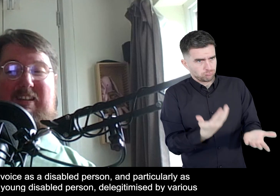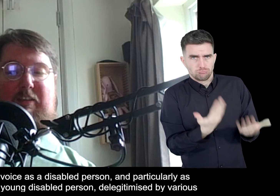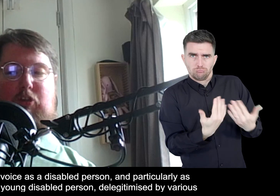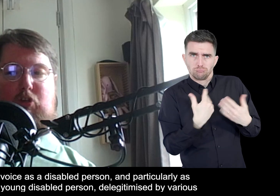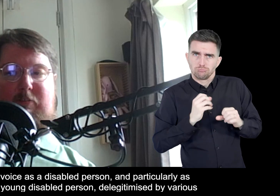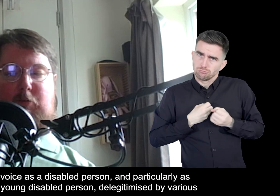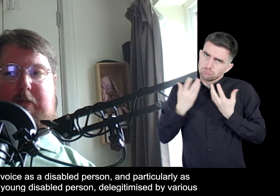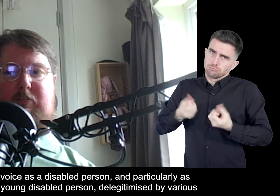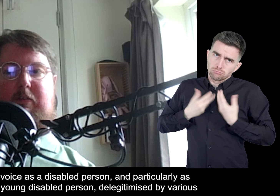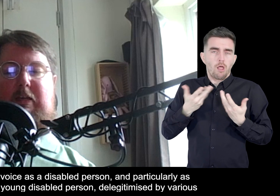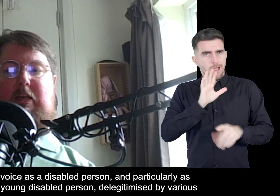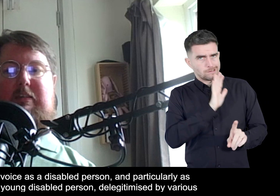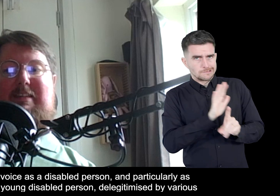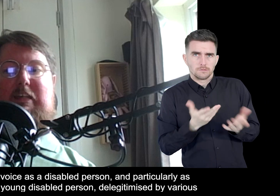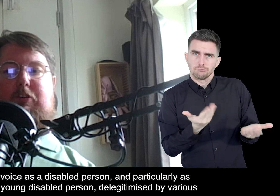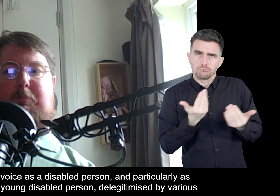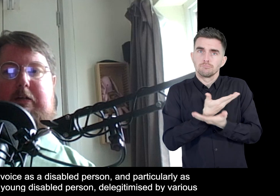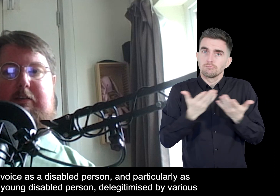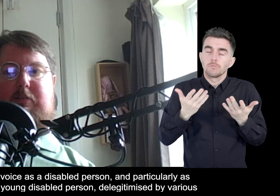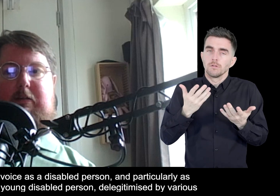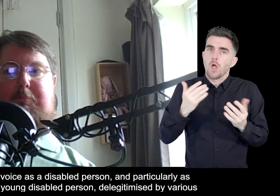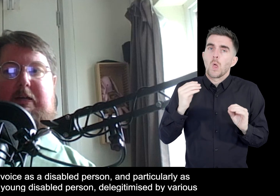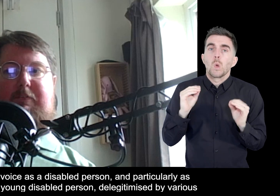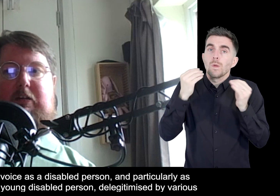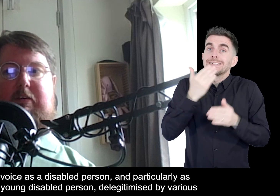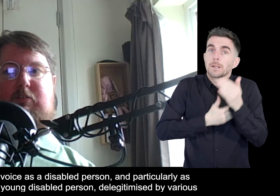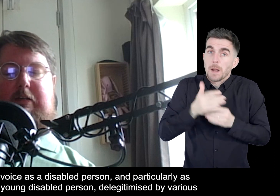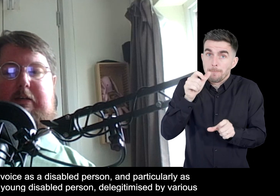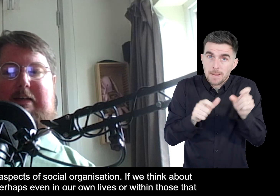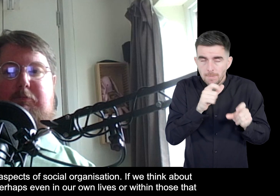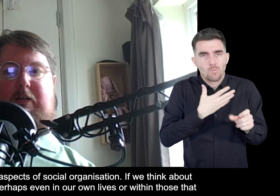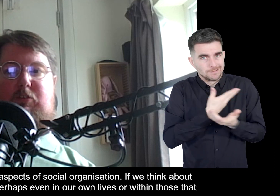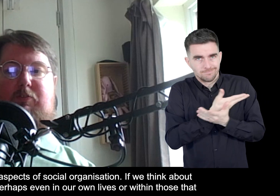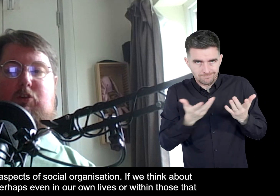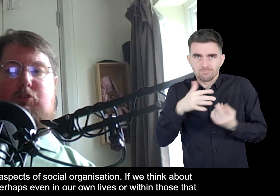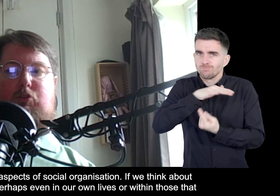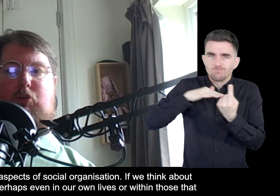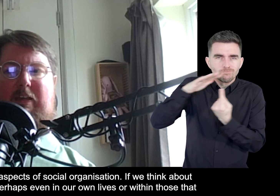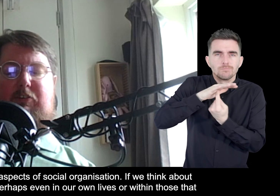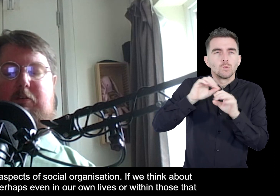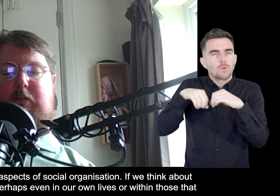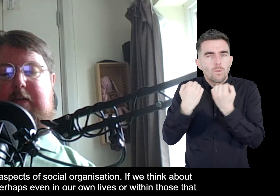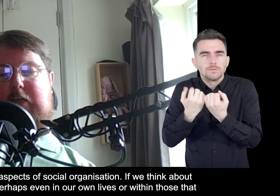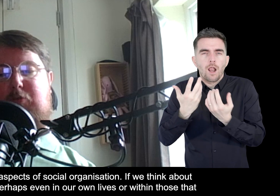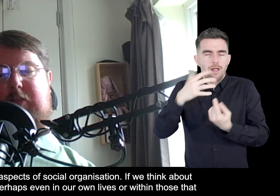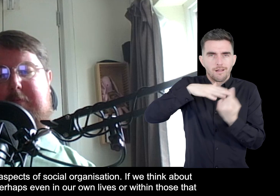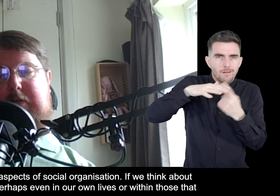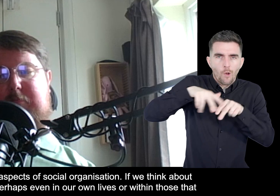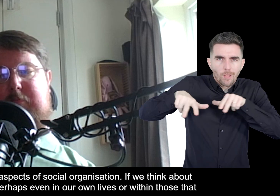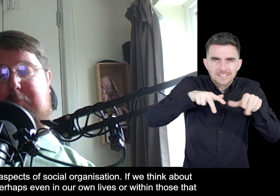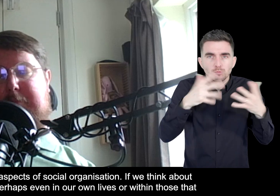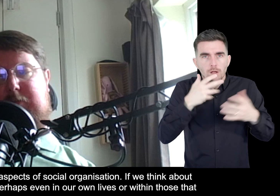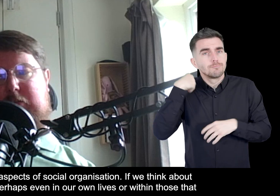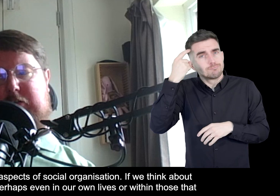and particularly as a young disabled person, delegitimized by various aspects of social organization. If we think